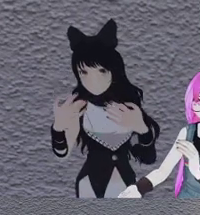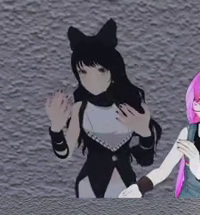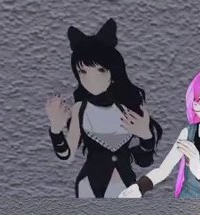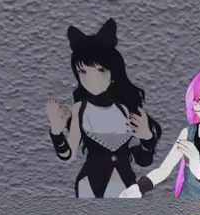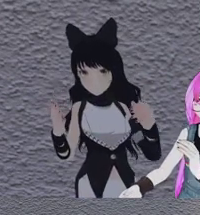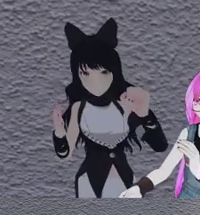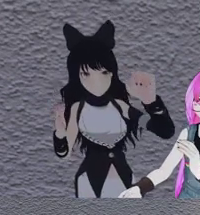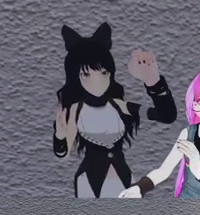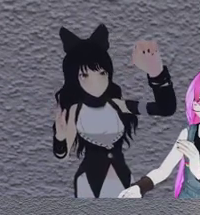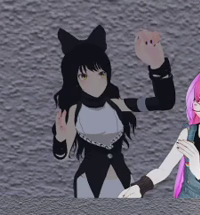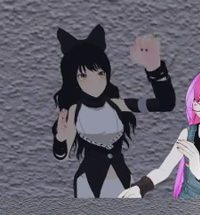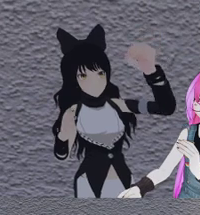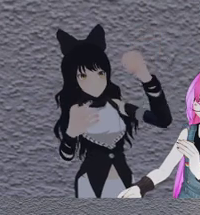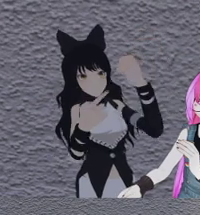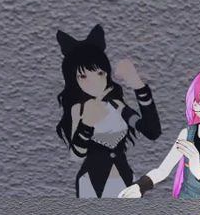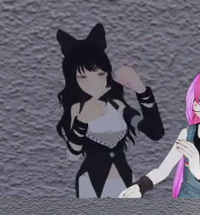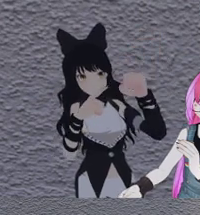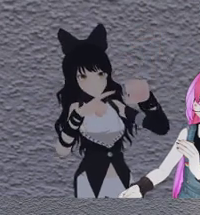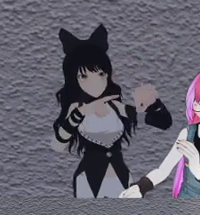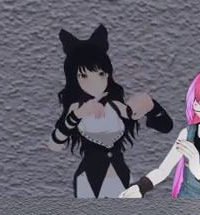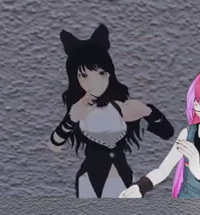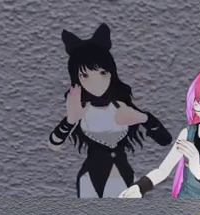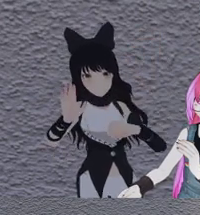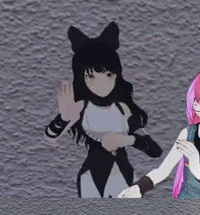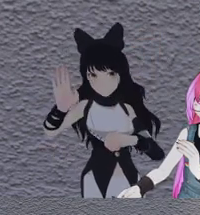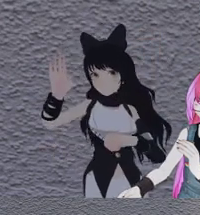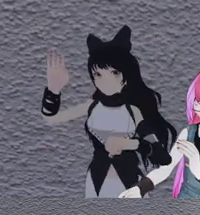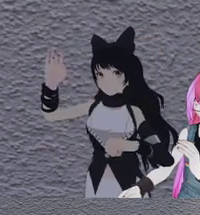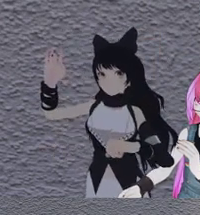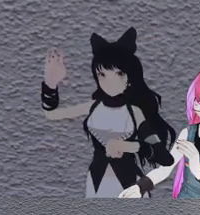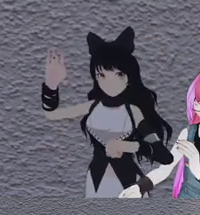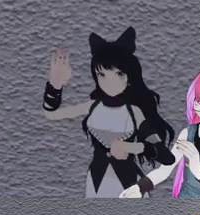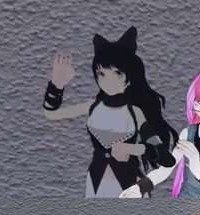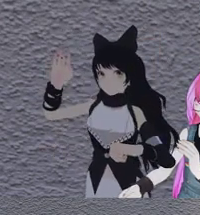Now, what's this sign? Fist.